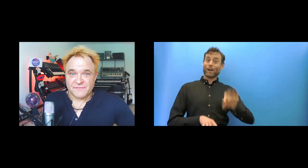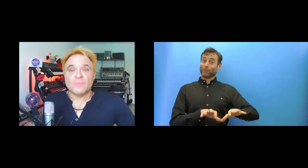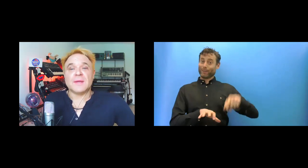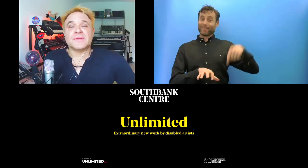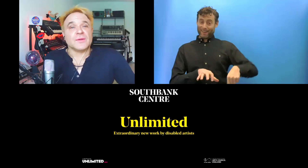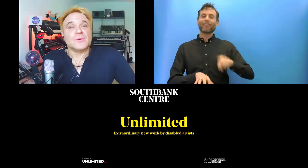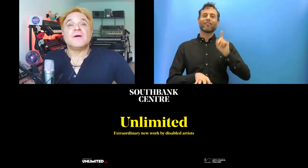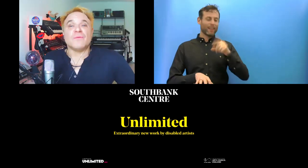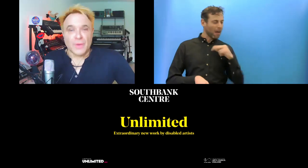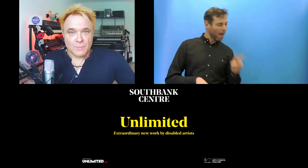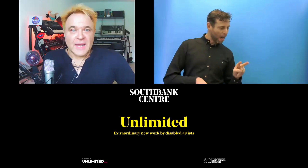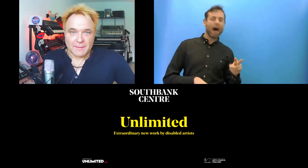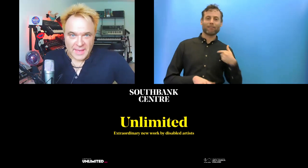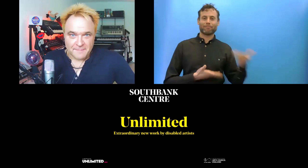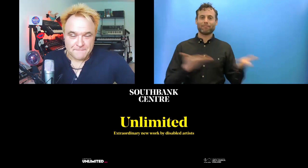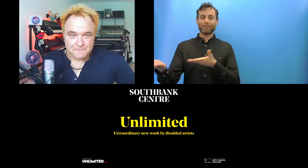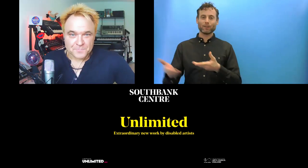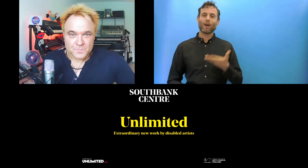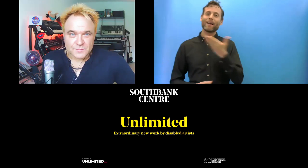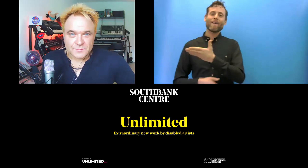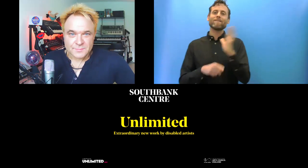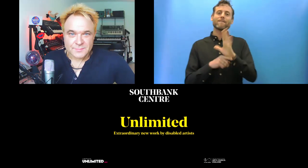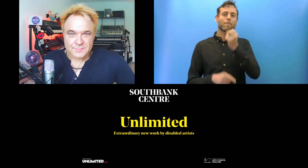start. Film number 2 from Naomi Lagmaier.